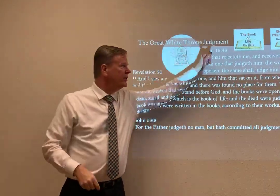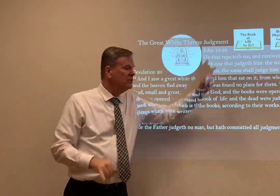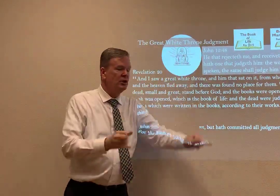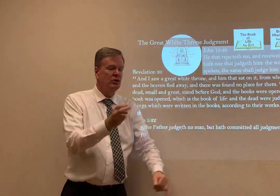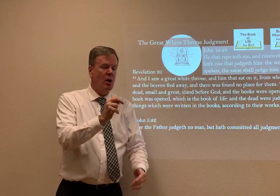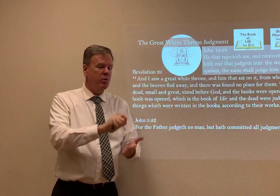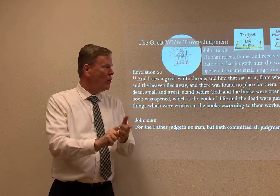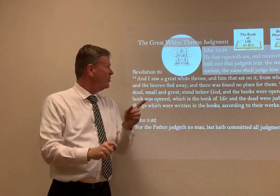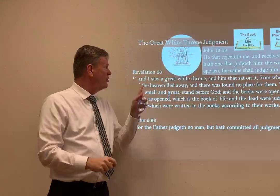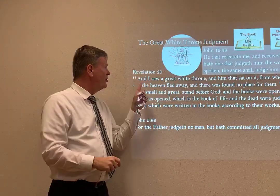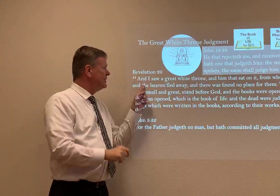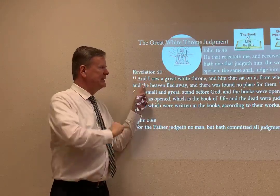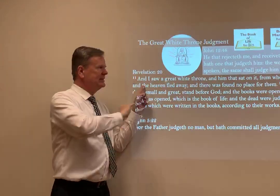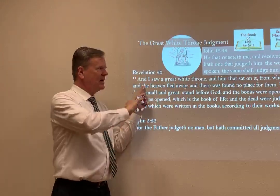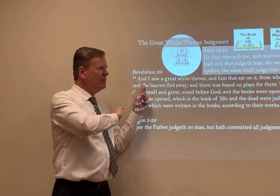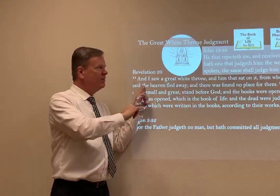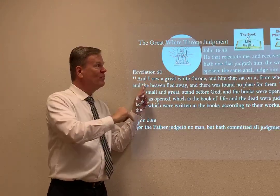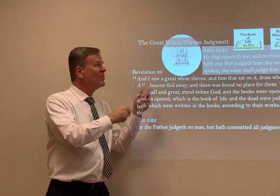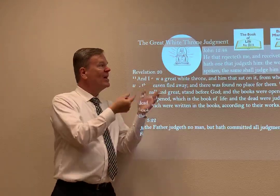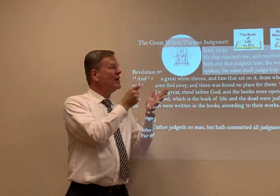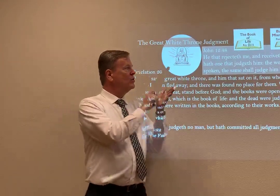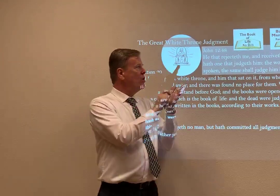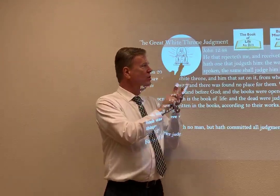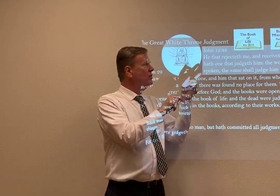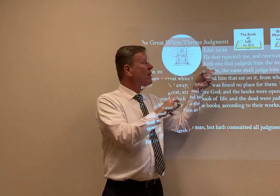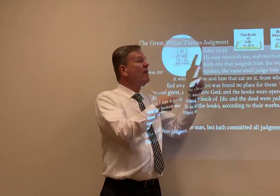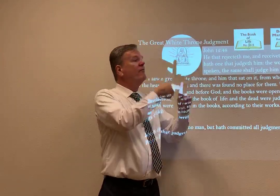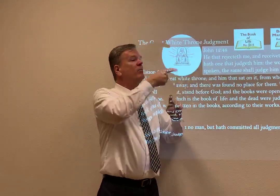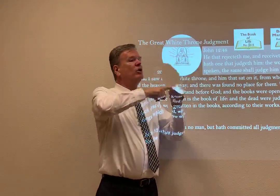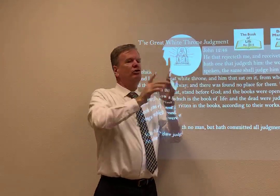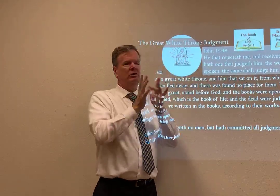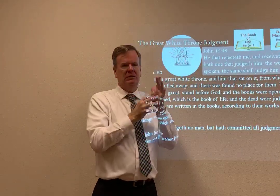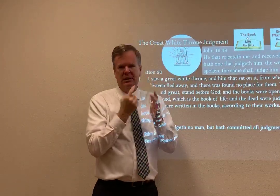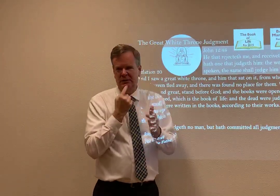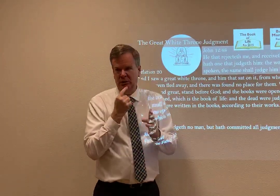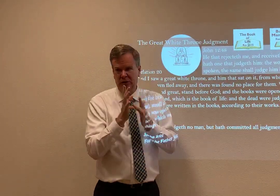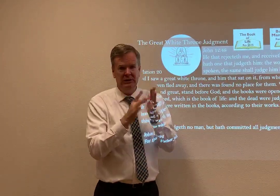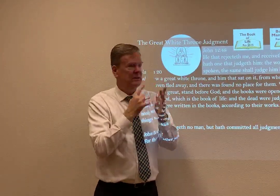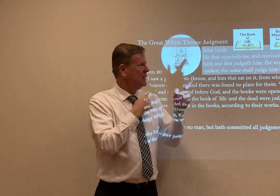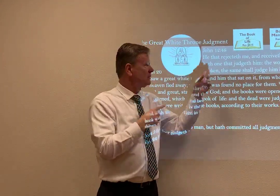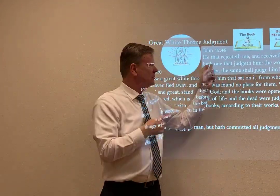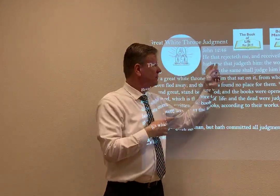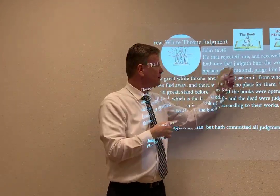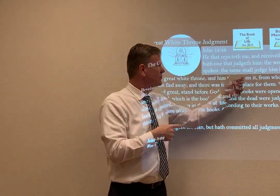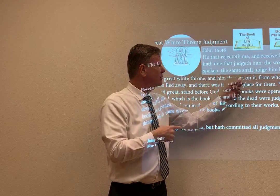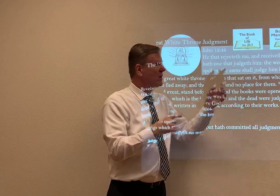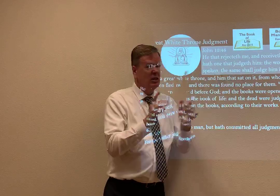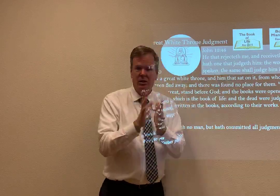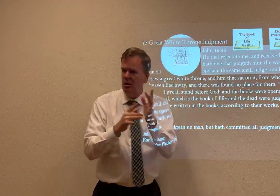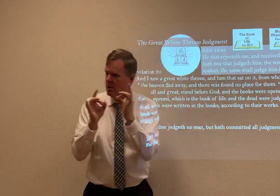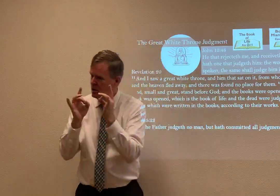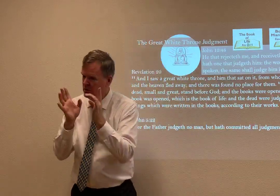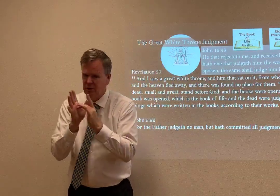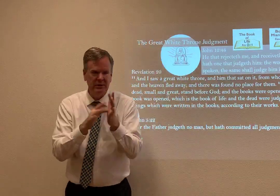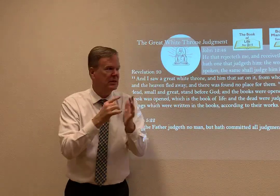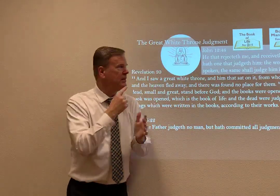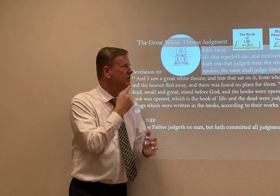John wrote this particular verse of scripture. John also wrote the book of Revelation. John writing here, speaking, and this is what Jesus said. And this is